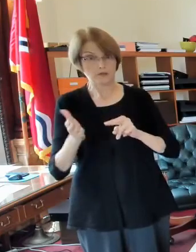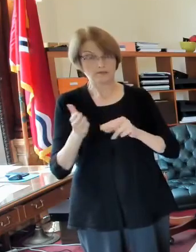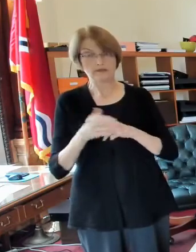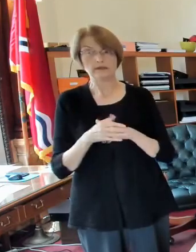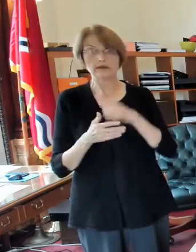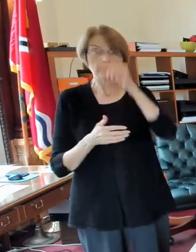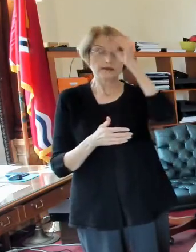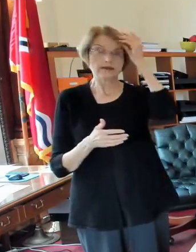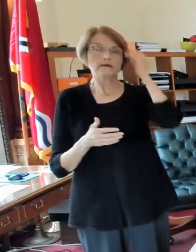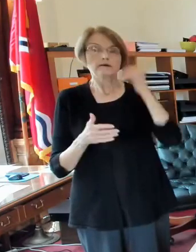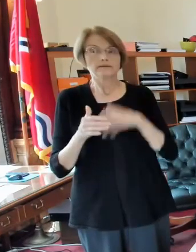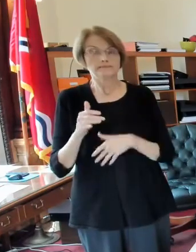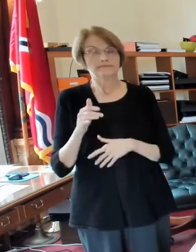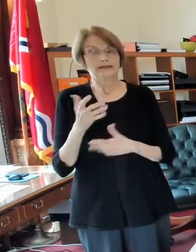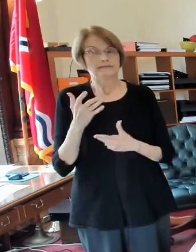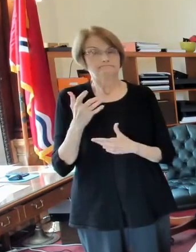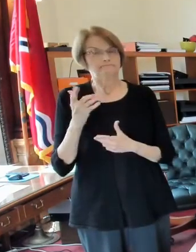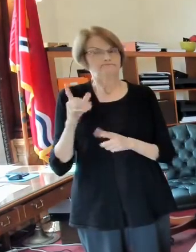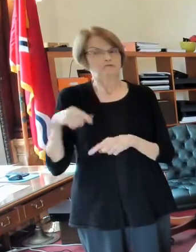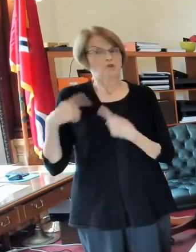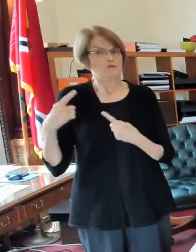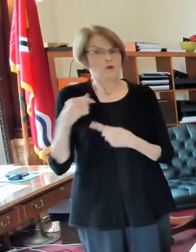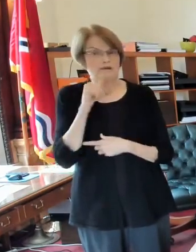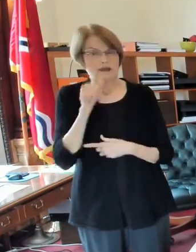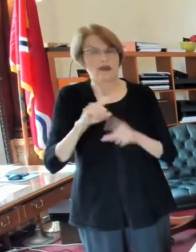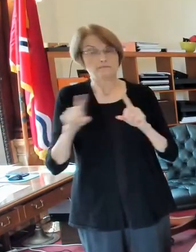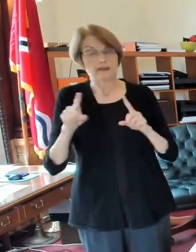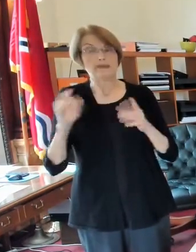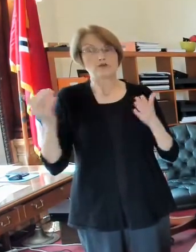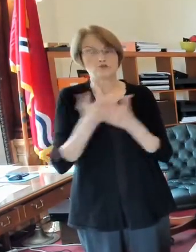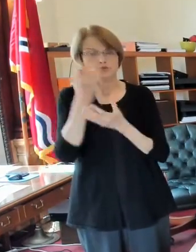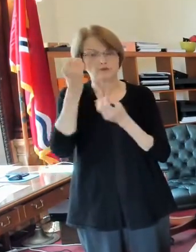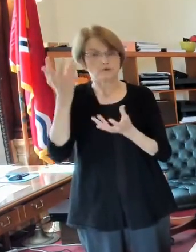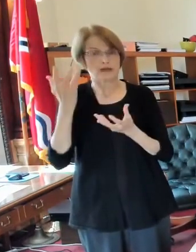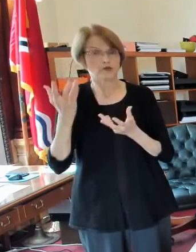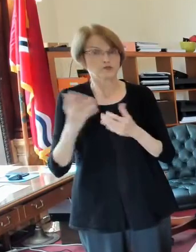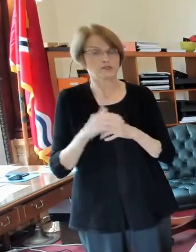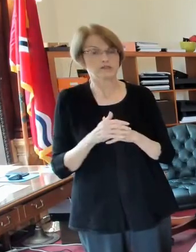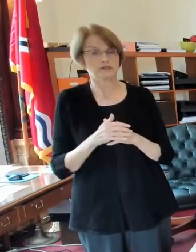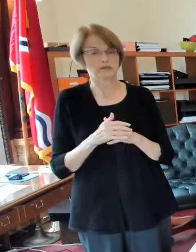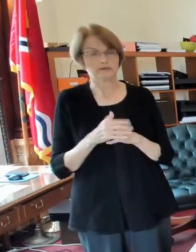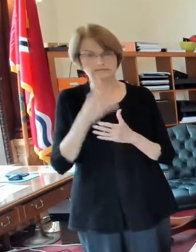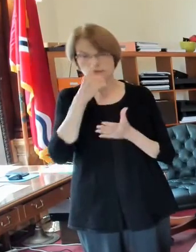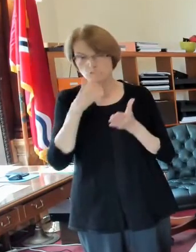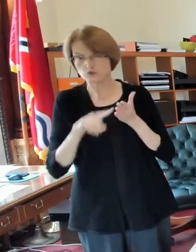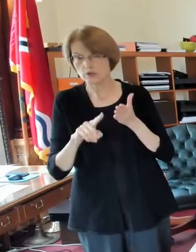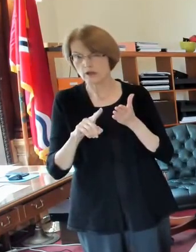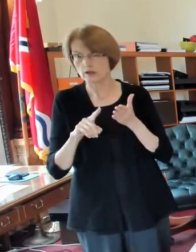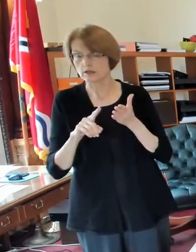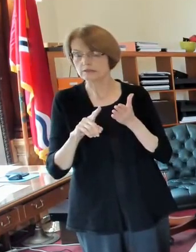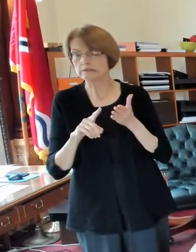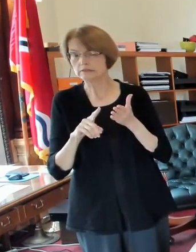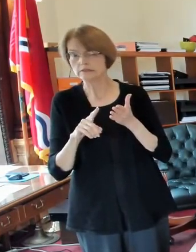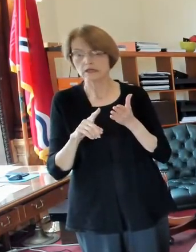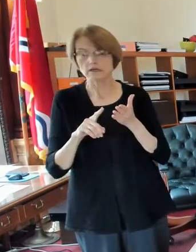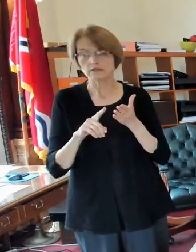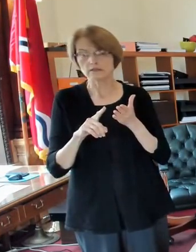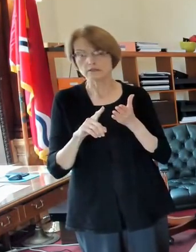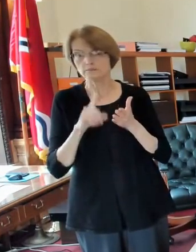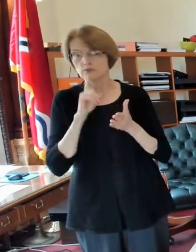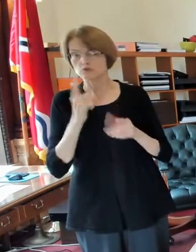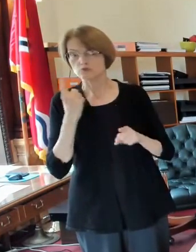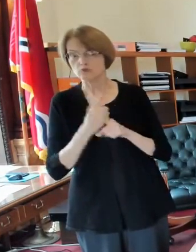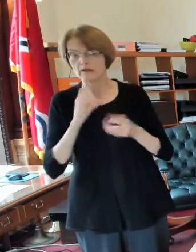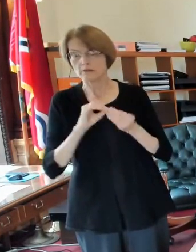That's pretty new information. In fact, I think let me look here so I have this correct for you. That's